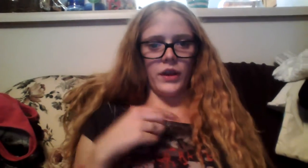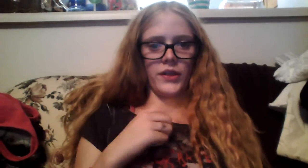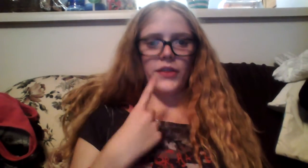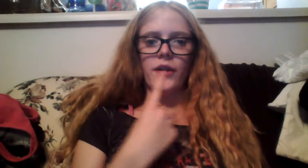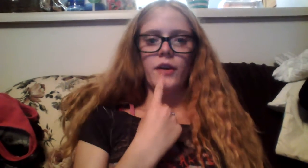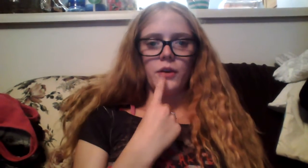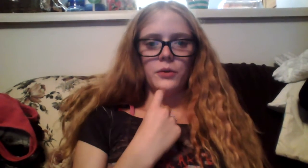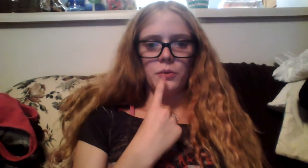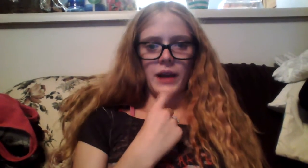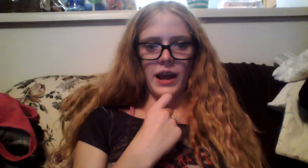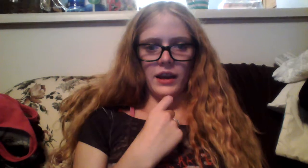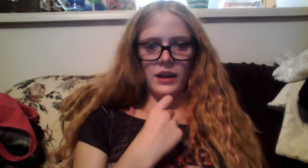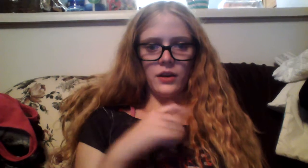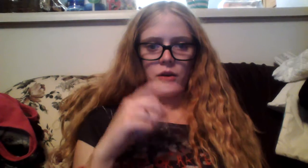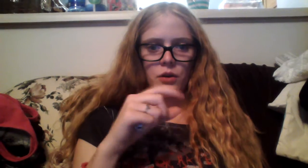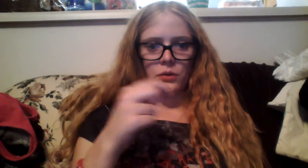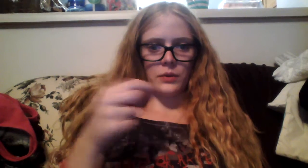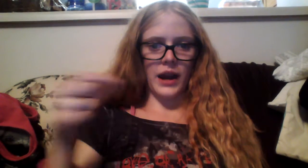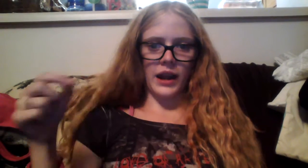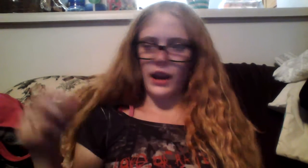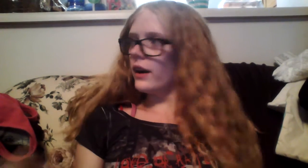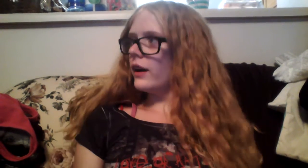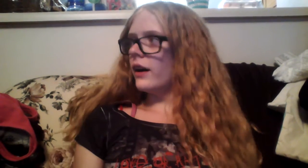with red writing,